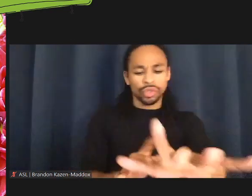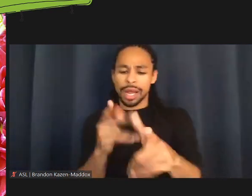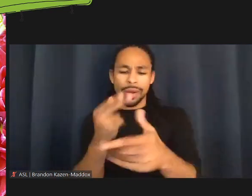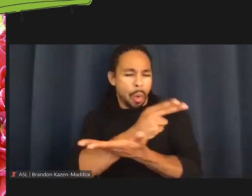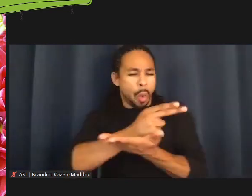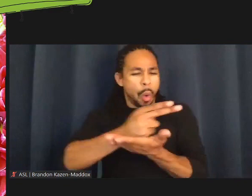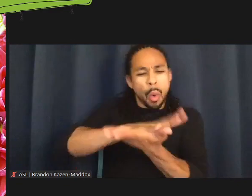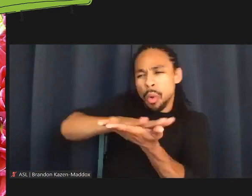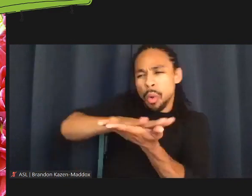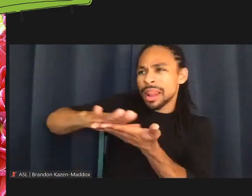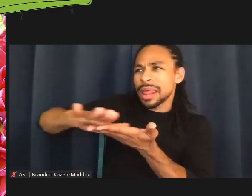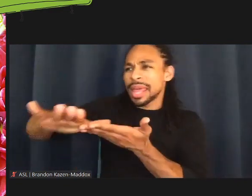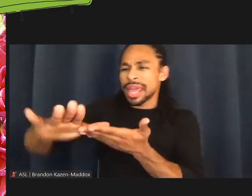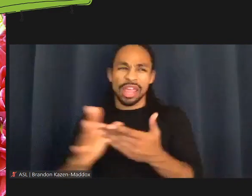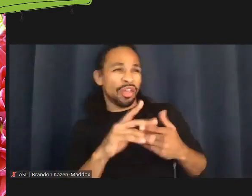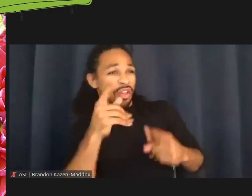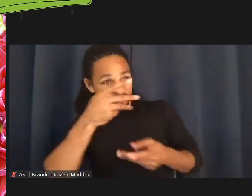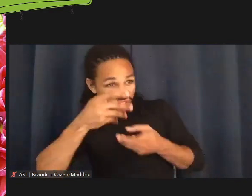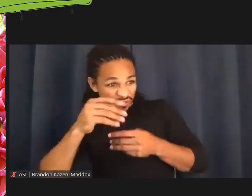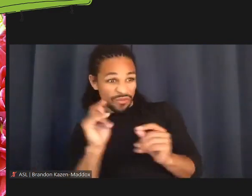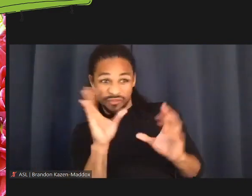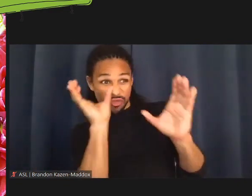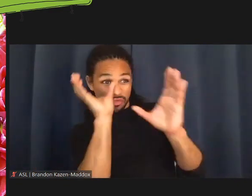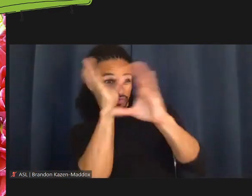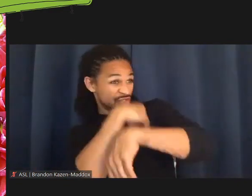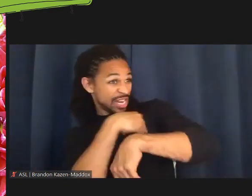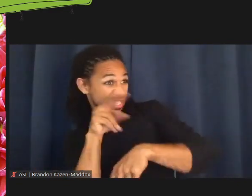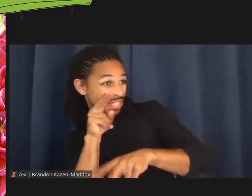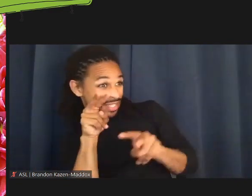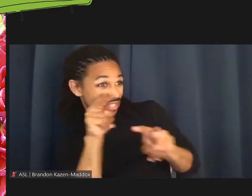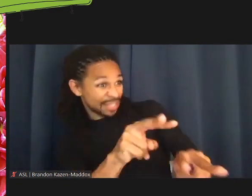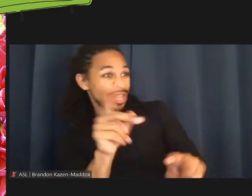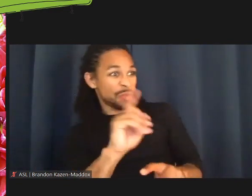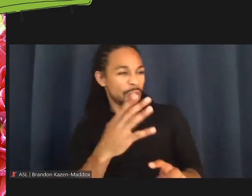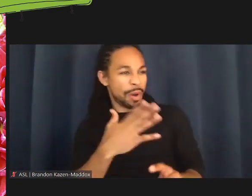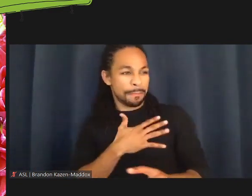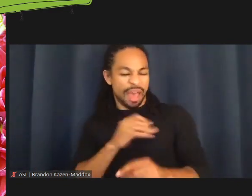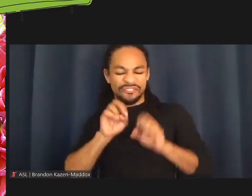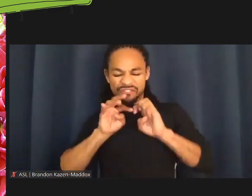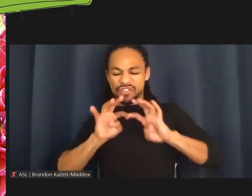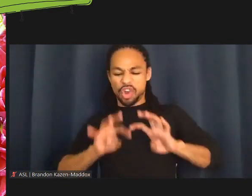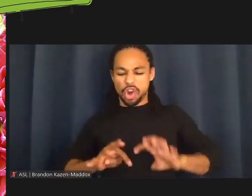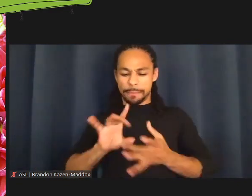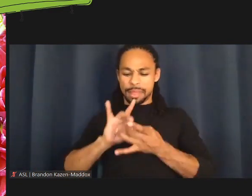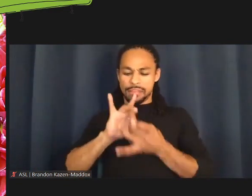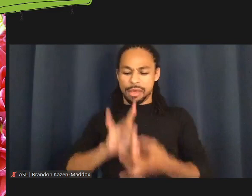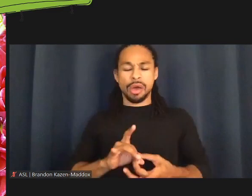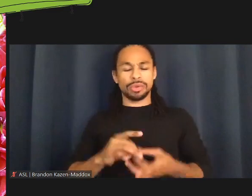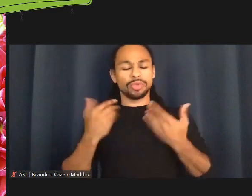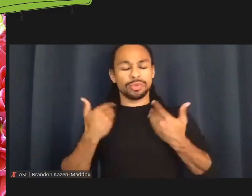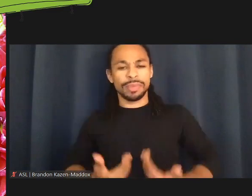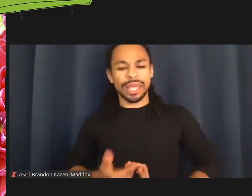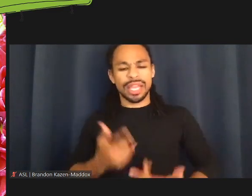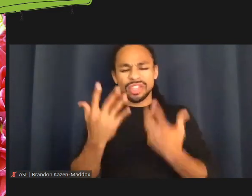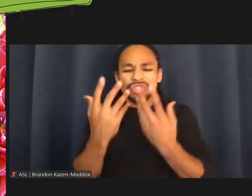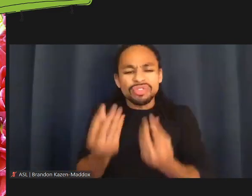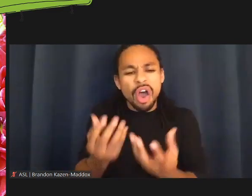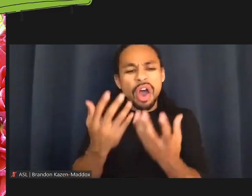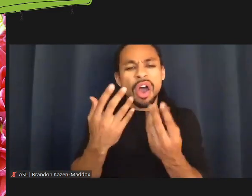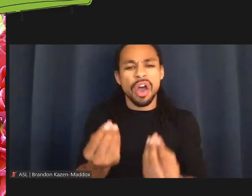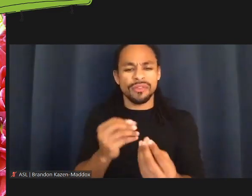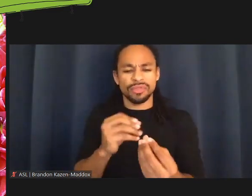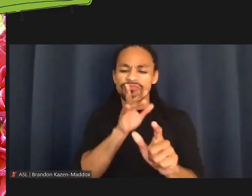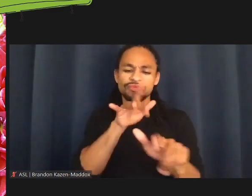of freaks, river where my fur belonged to me. Softer than it seemed river, honey